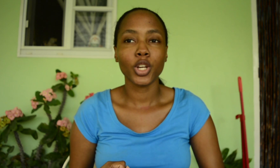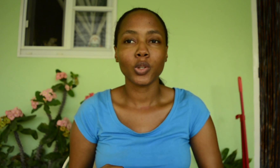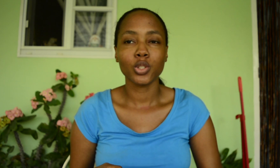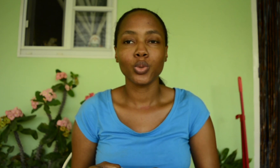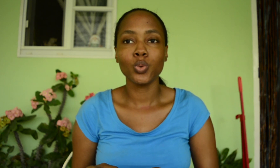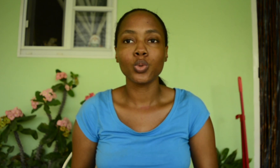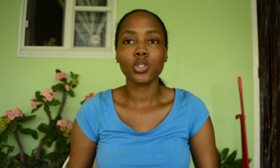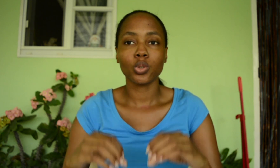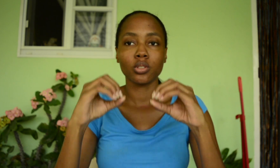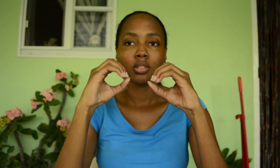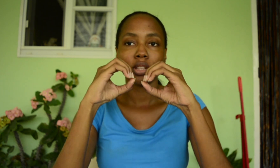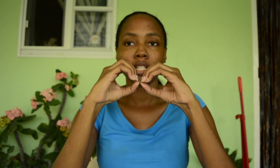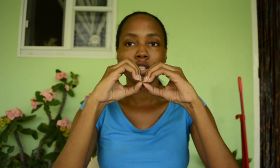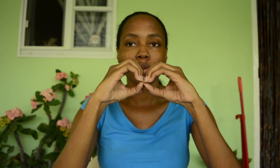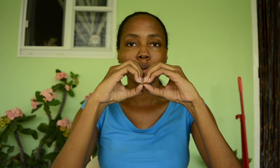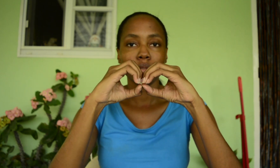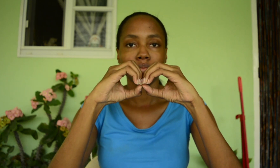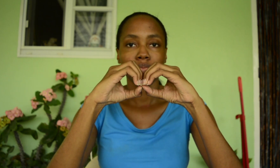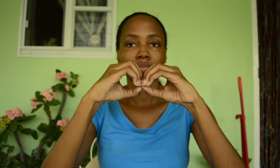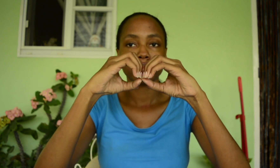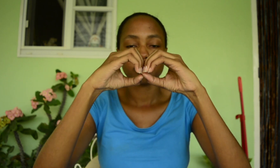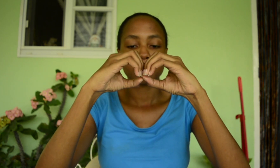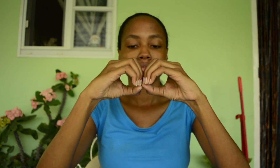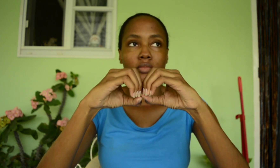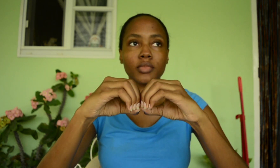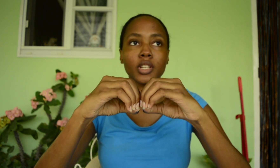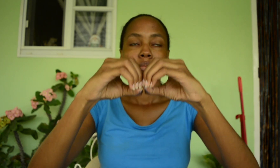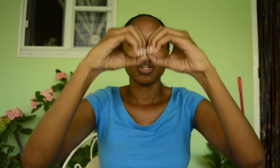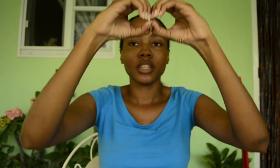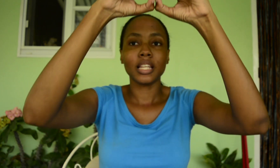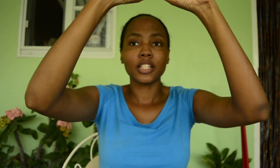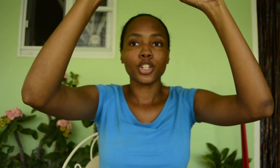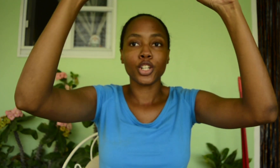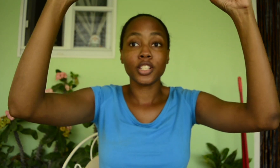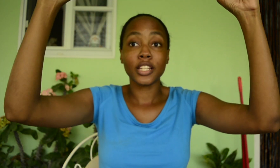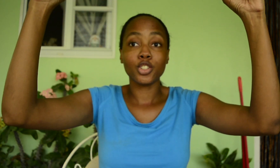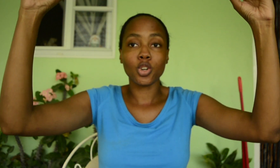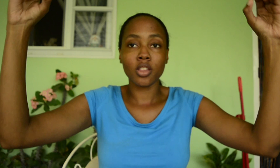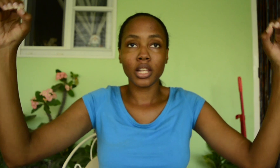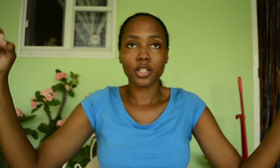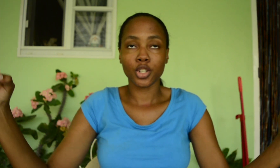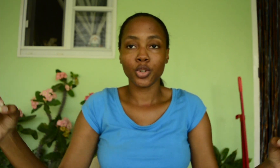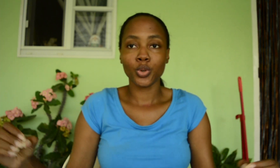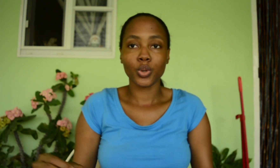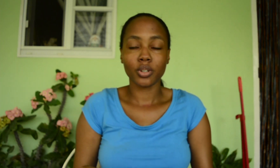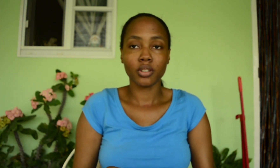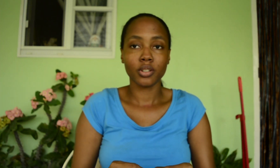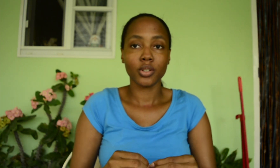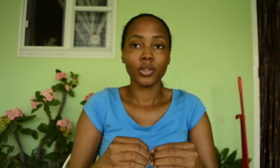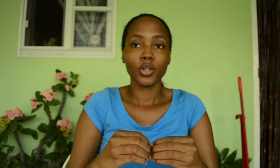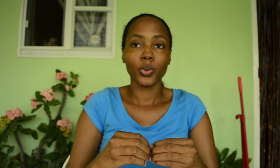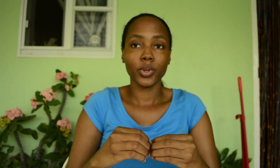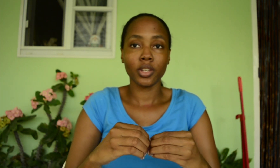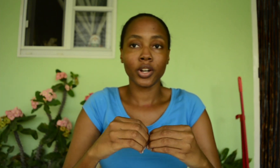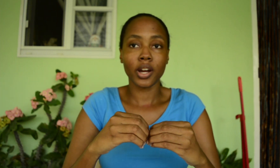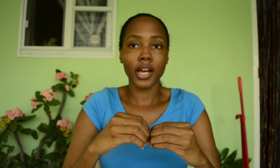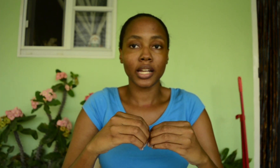you how to do oohs. So, letter O. Make the letter, then draw the letter O with your